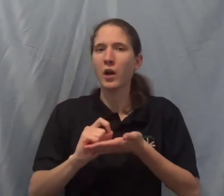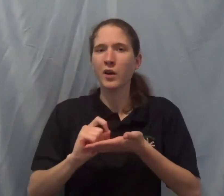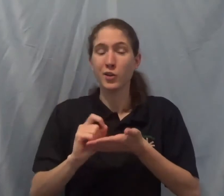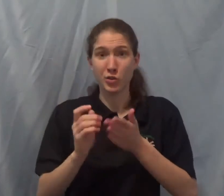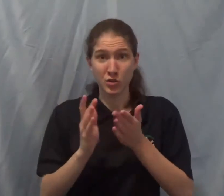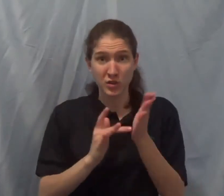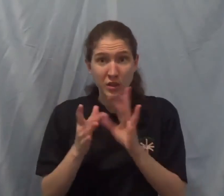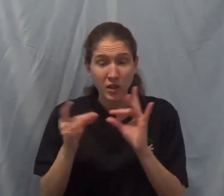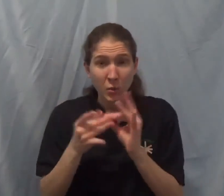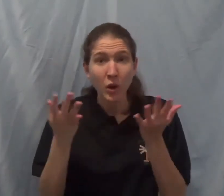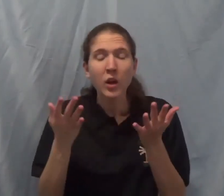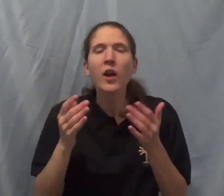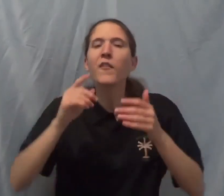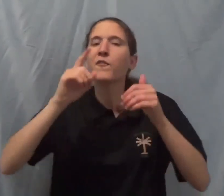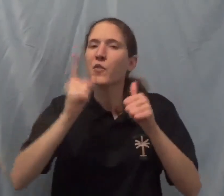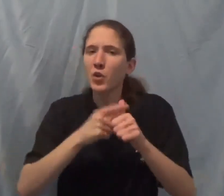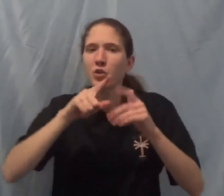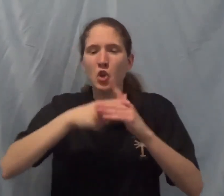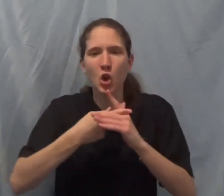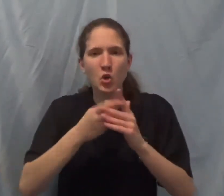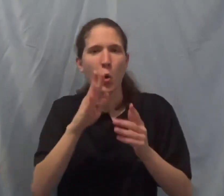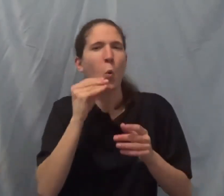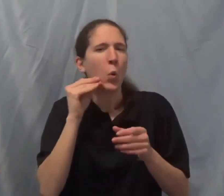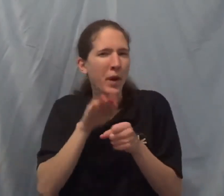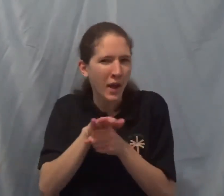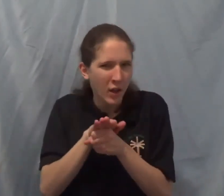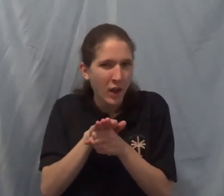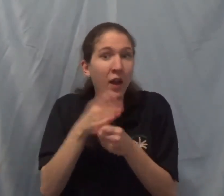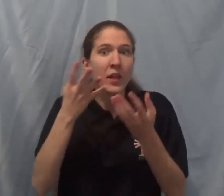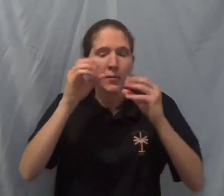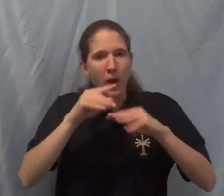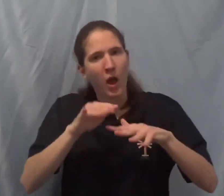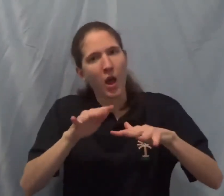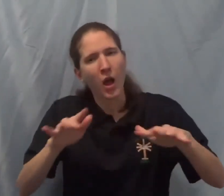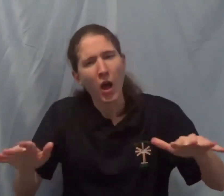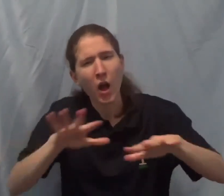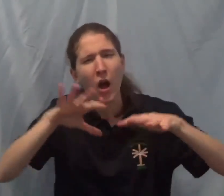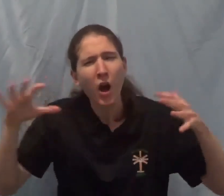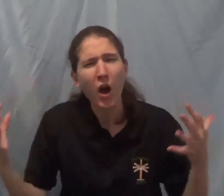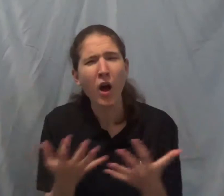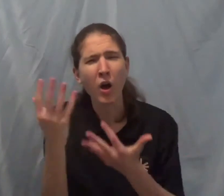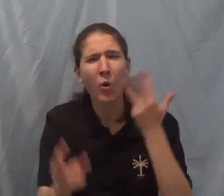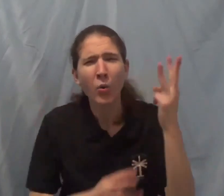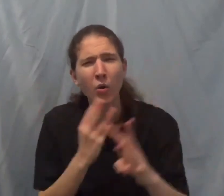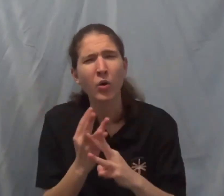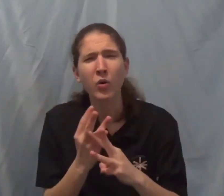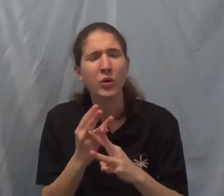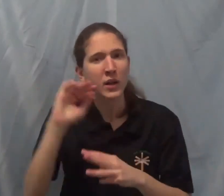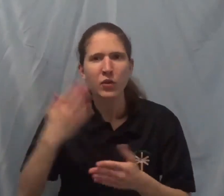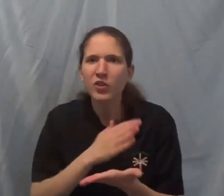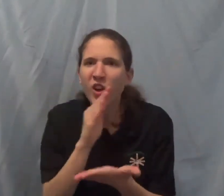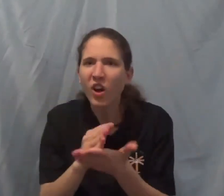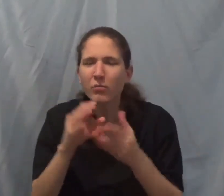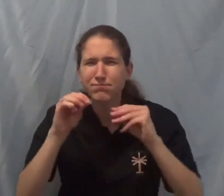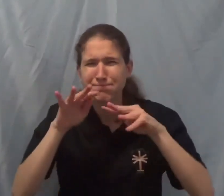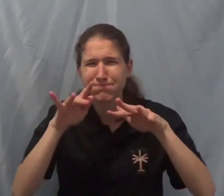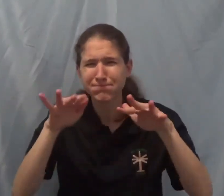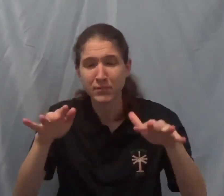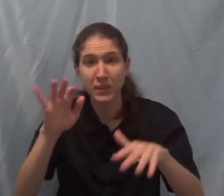I want it to reach the end of the earth. I don't want it to ever stop. That's why I came here. I want everybody to be a recipient of that mercy. And our